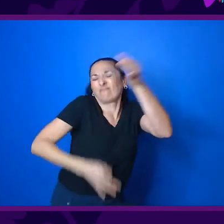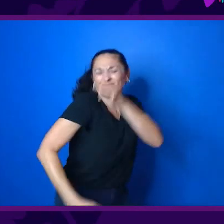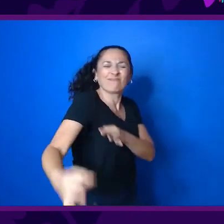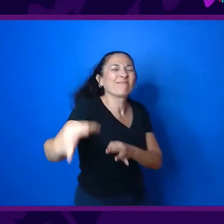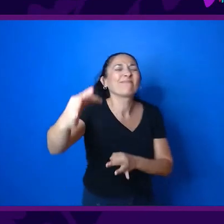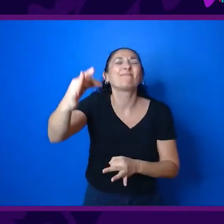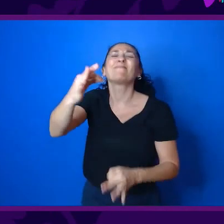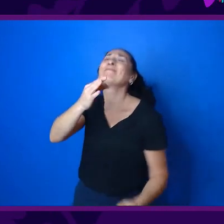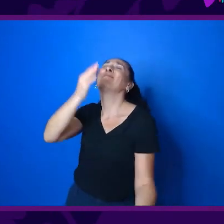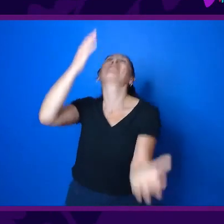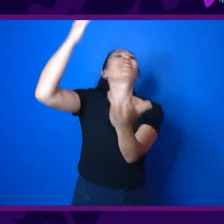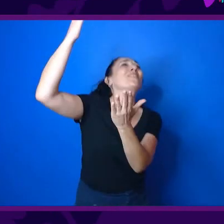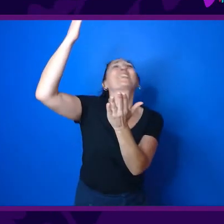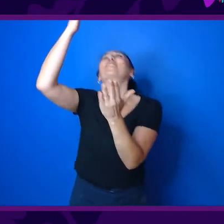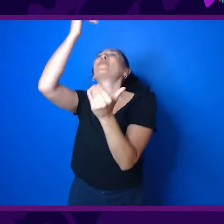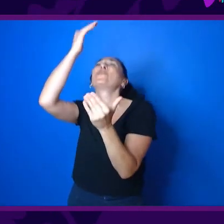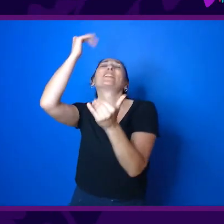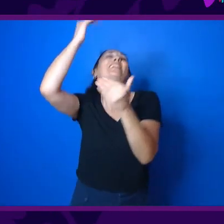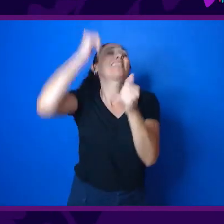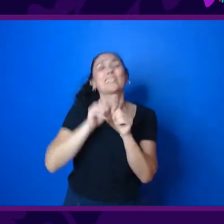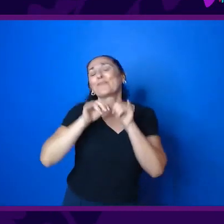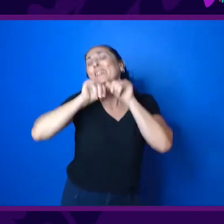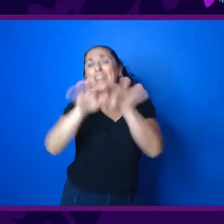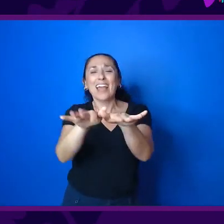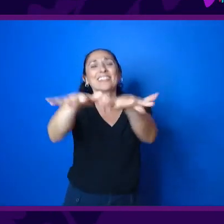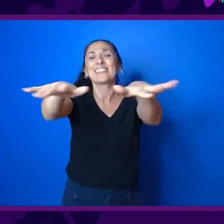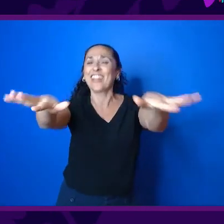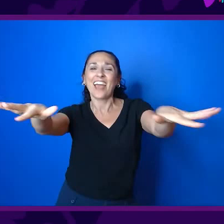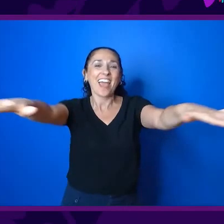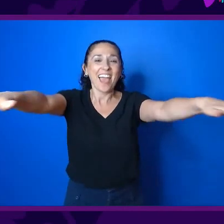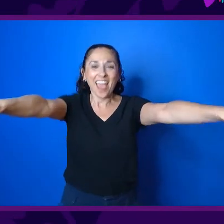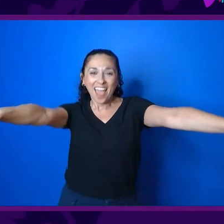alcanza. Lo que aún es la esperanza.